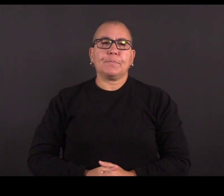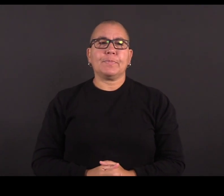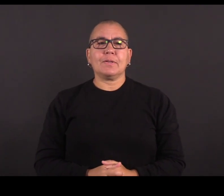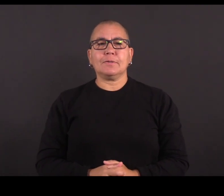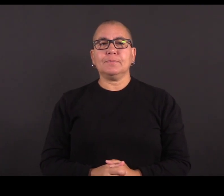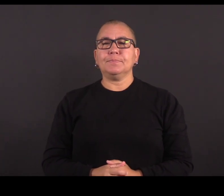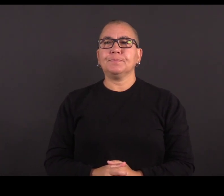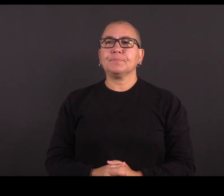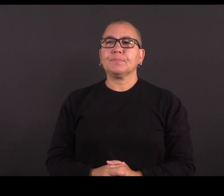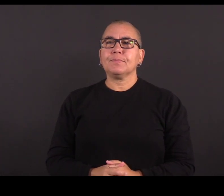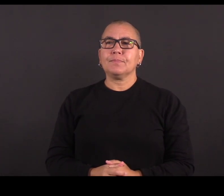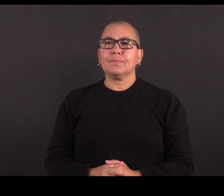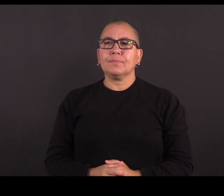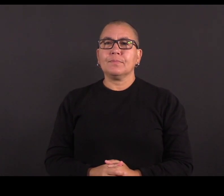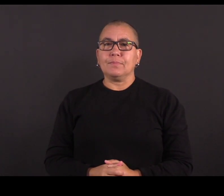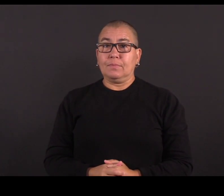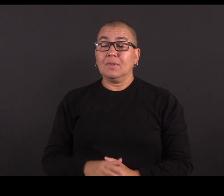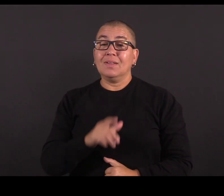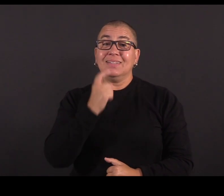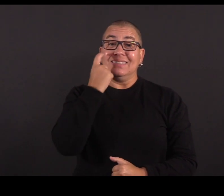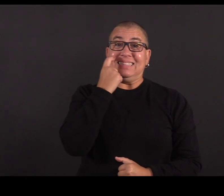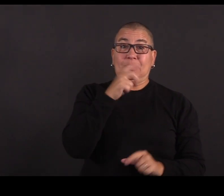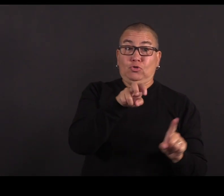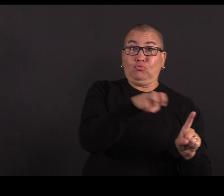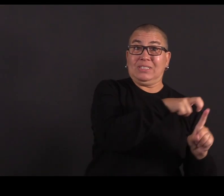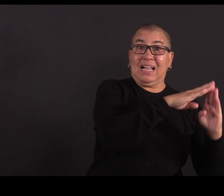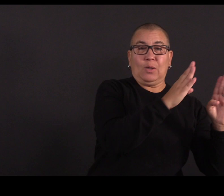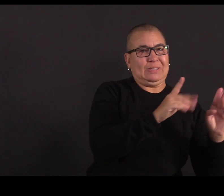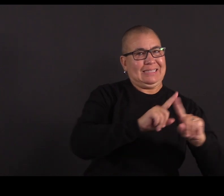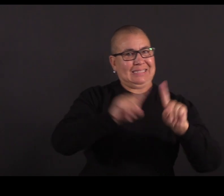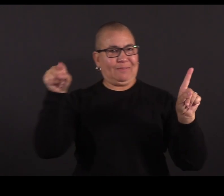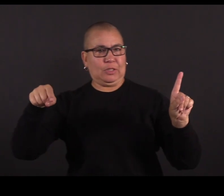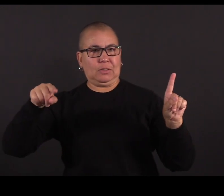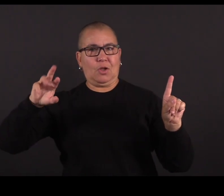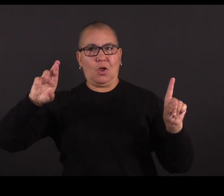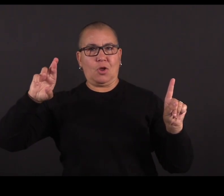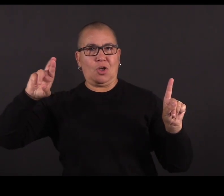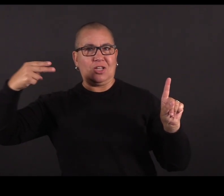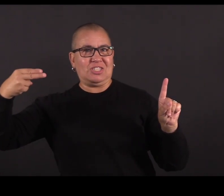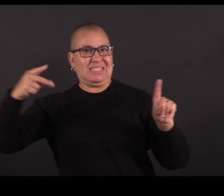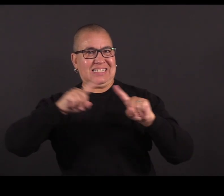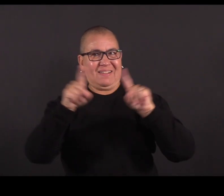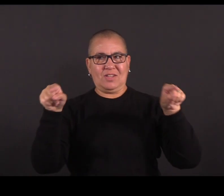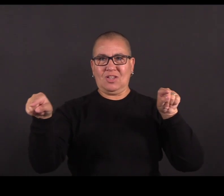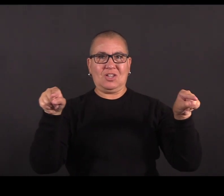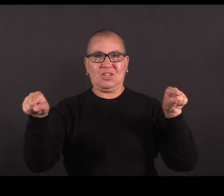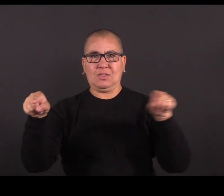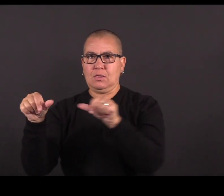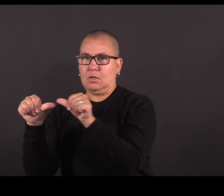Unlike transitional housing, this program offers longer-term housing.